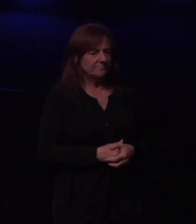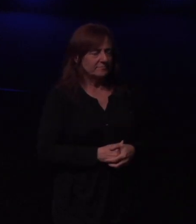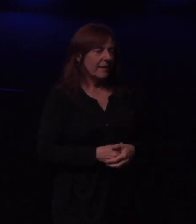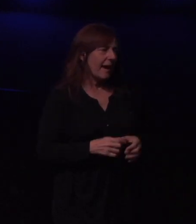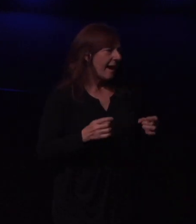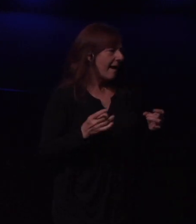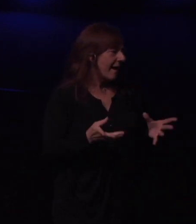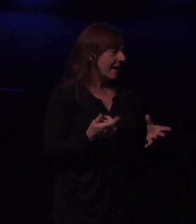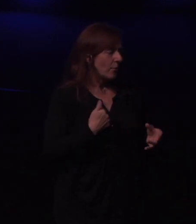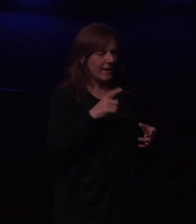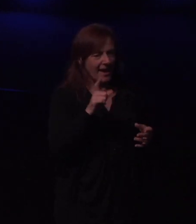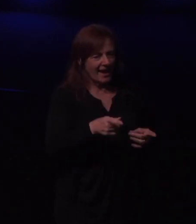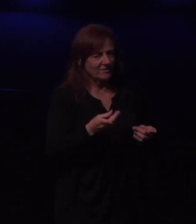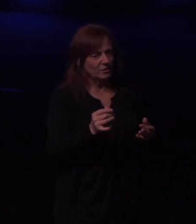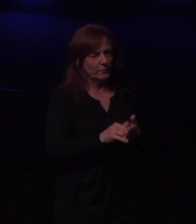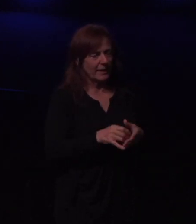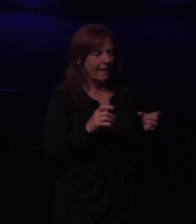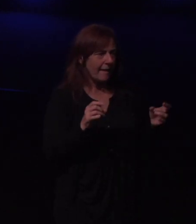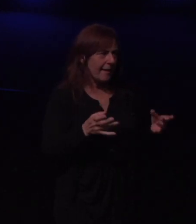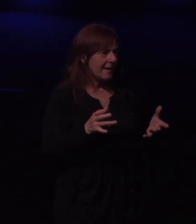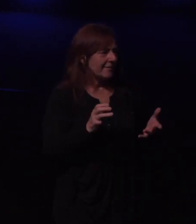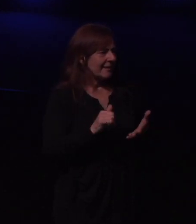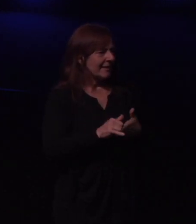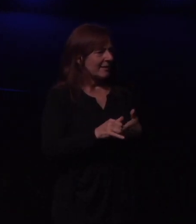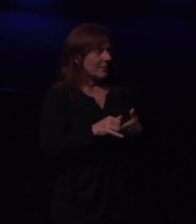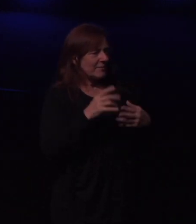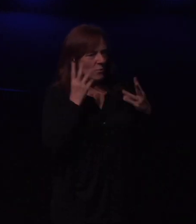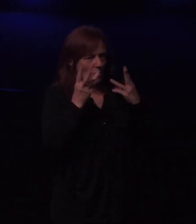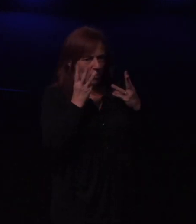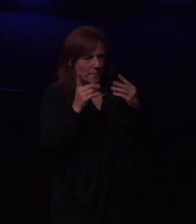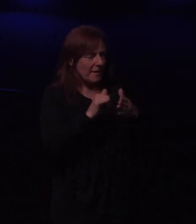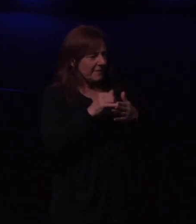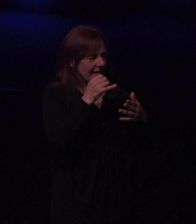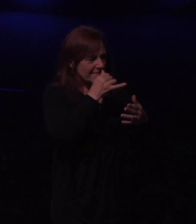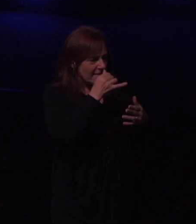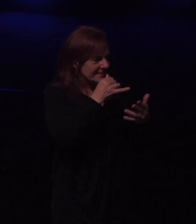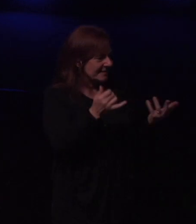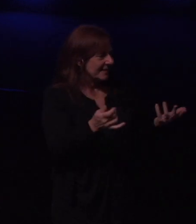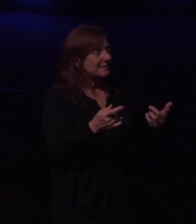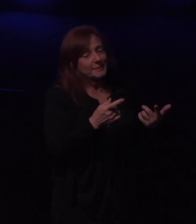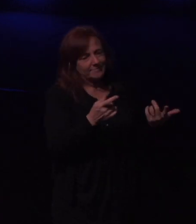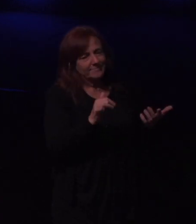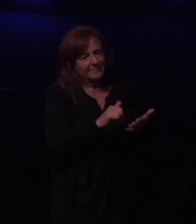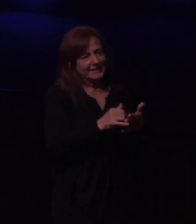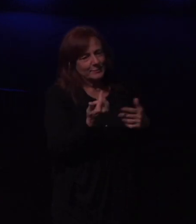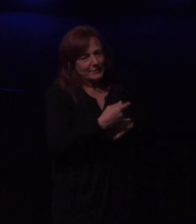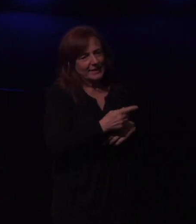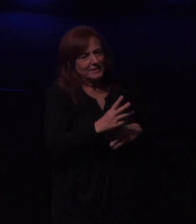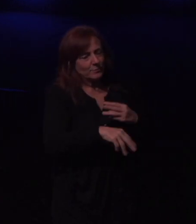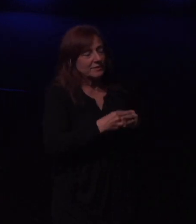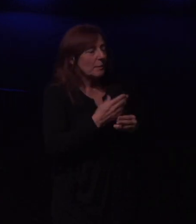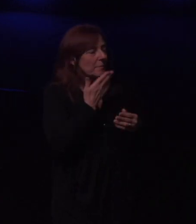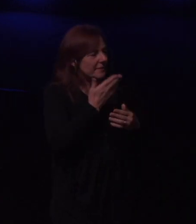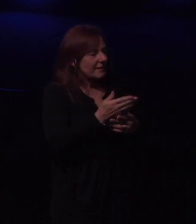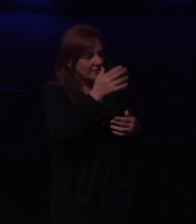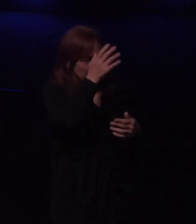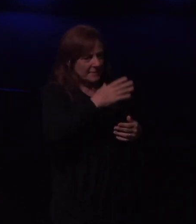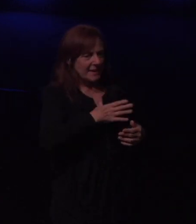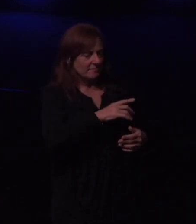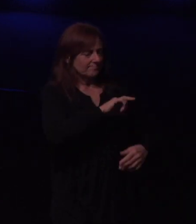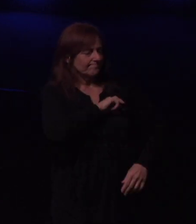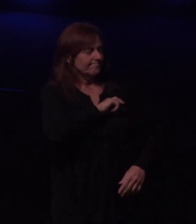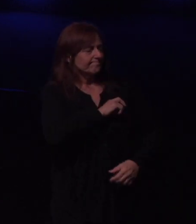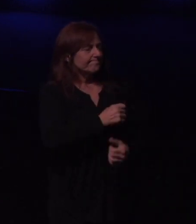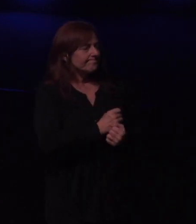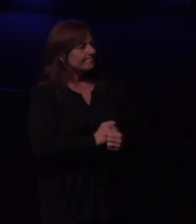hate that that's the world that we live in, that we have to worry about that kind of nonsense, but it is. And I'm thankful for the men who are willing to